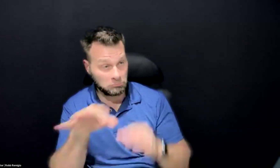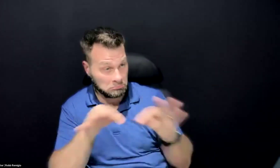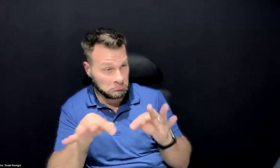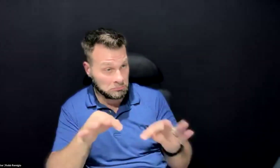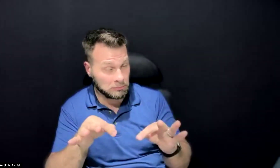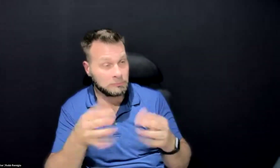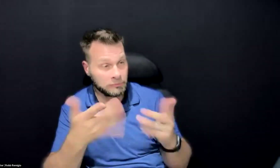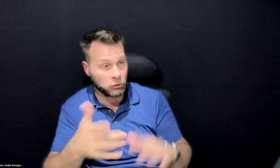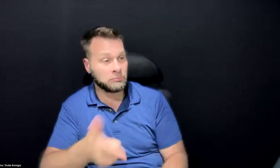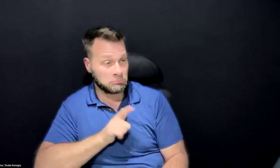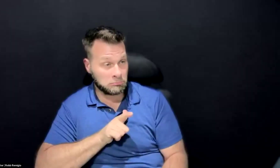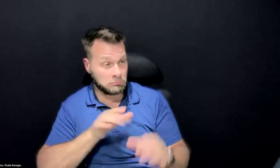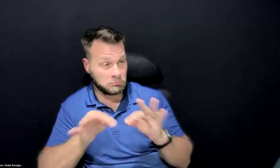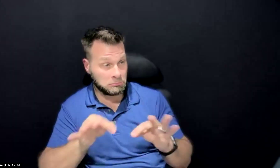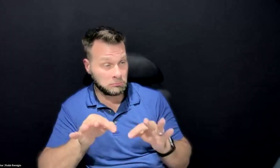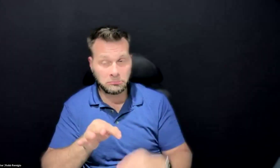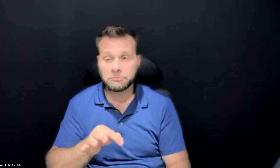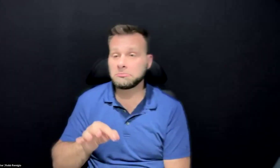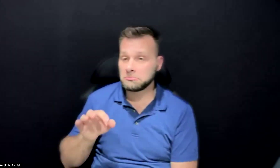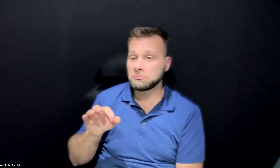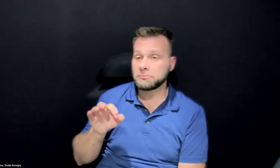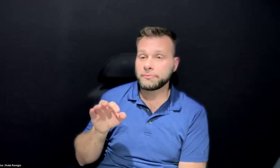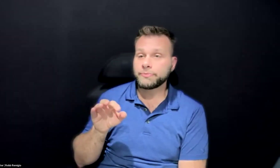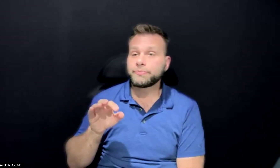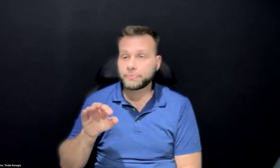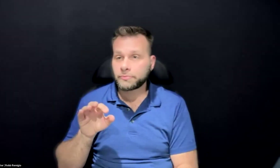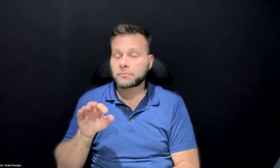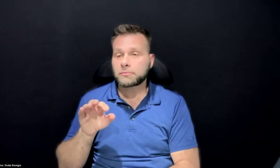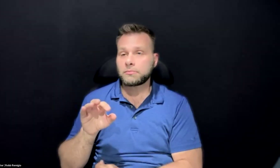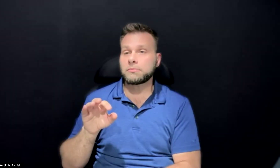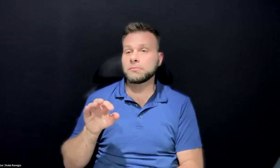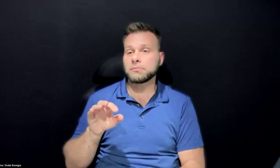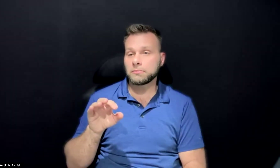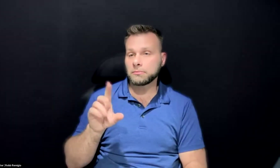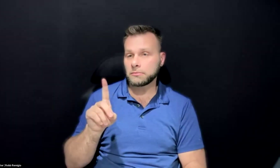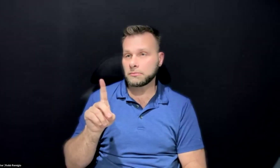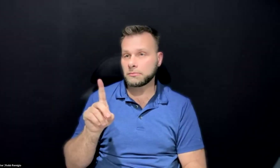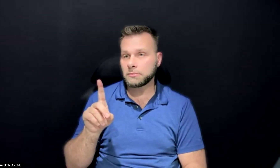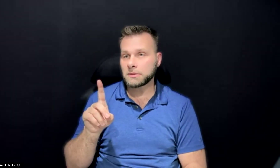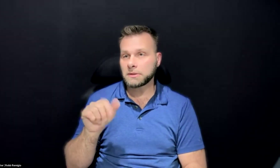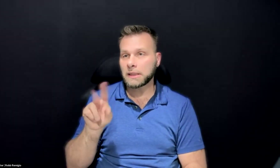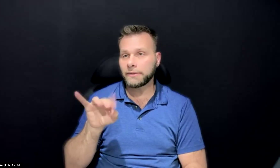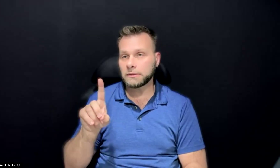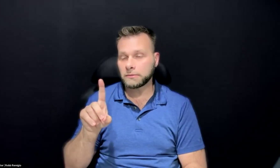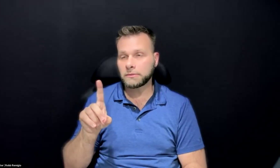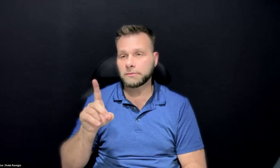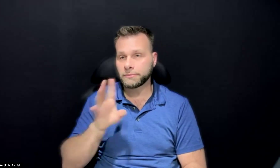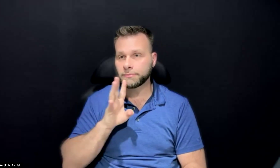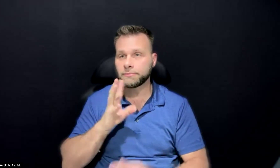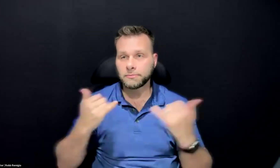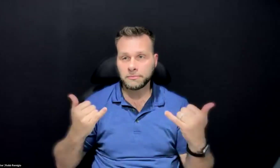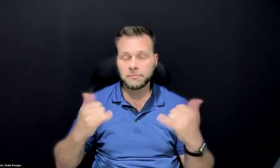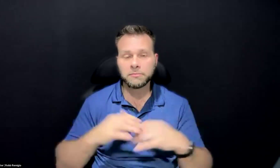Well, I think a couple of things are, well, for anybody making a presentation, when